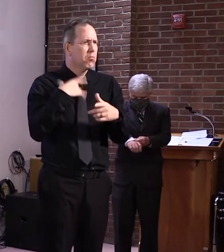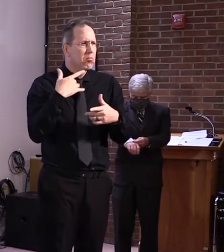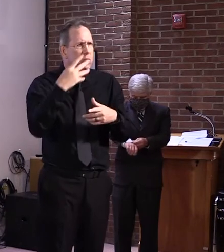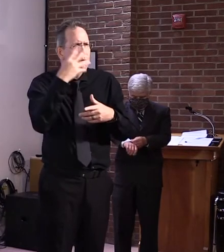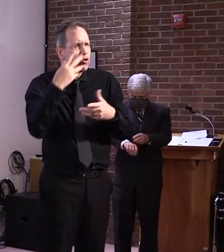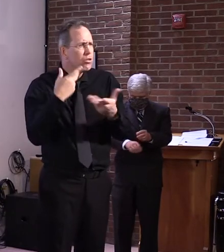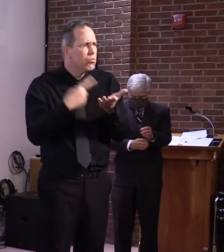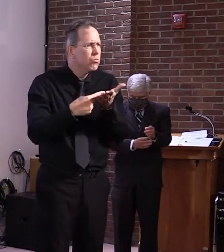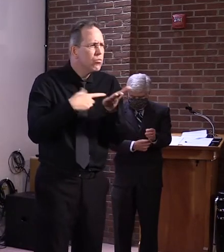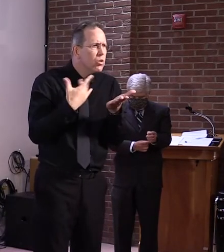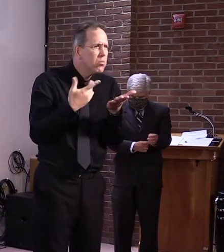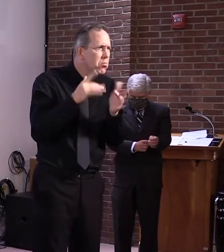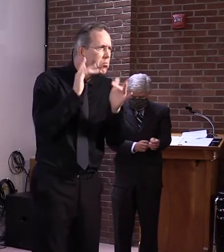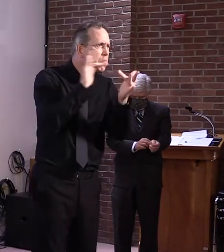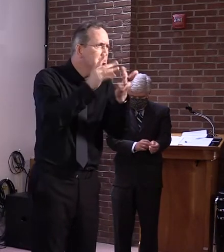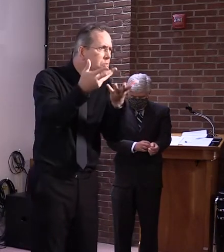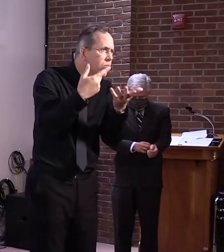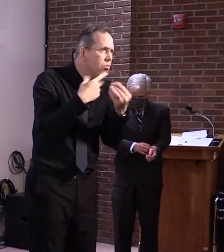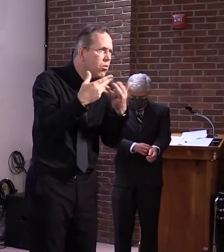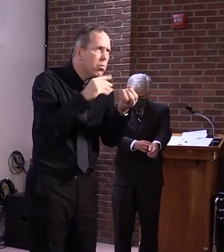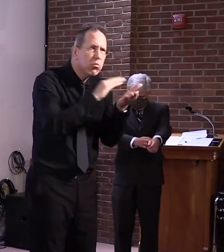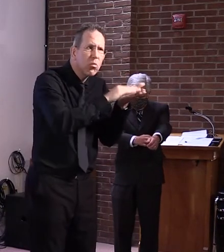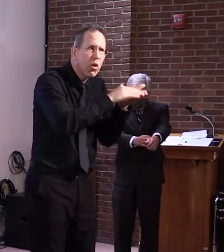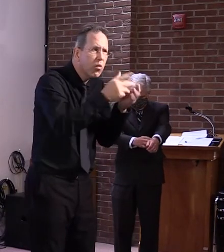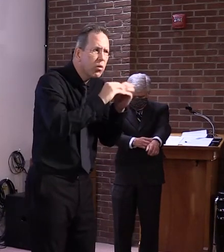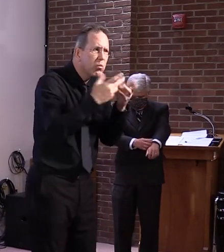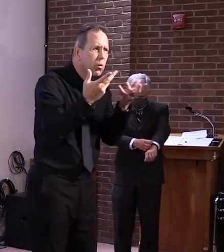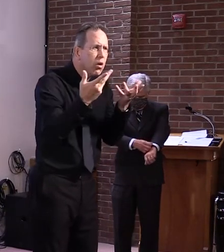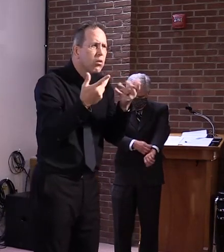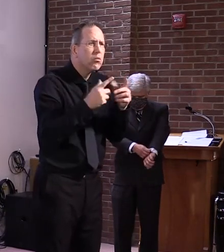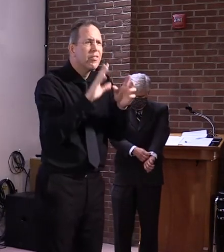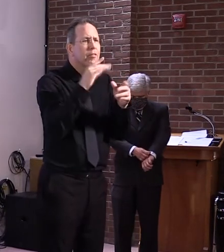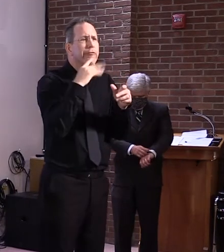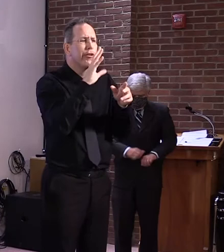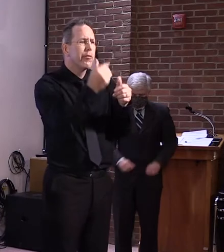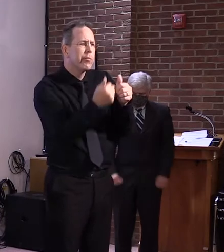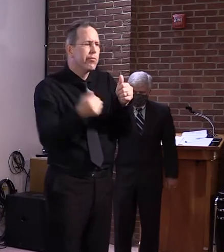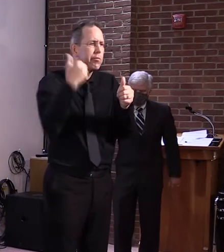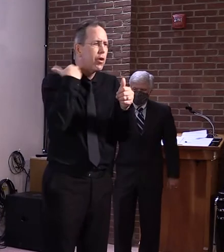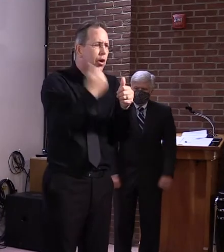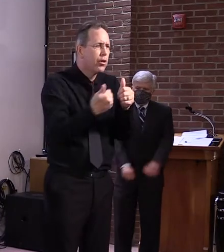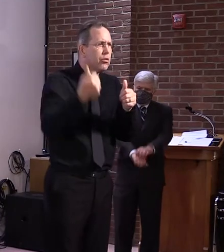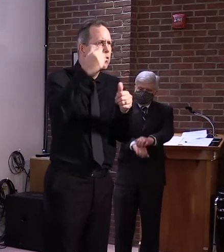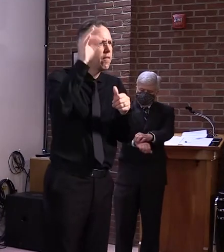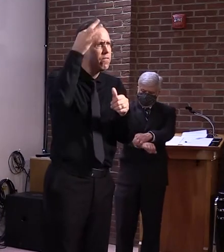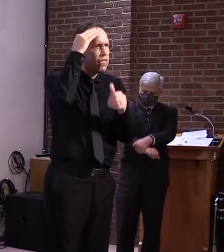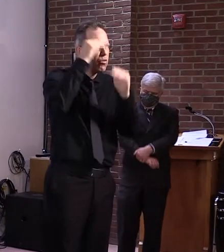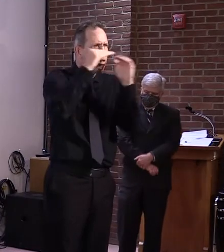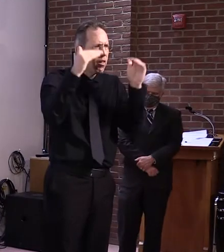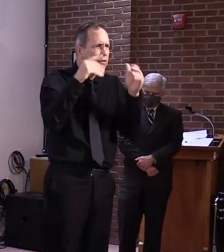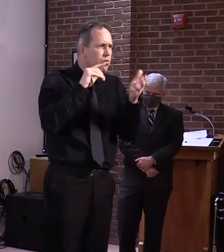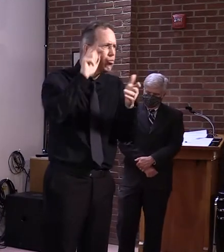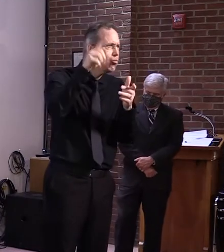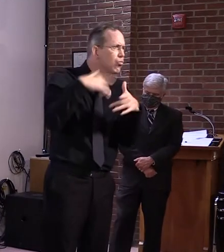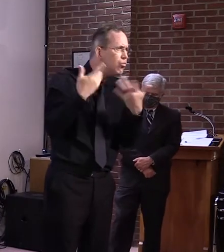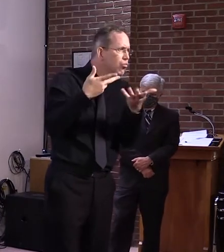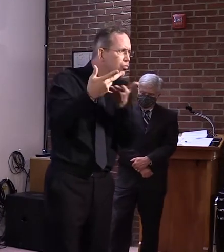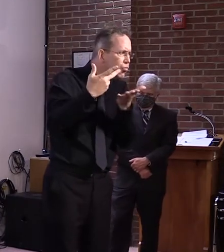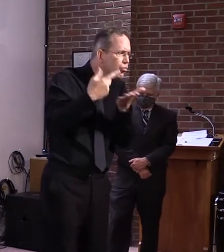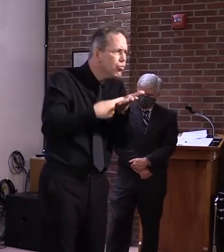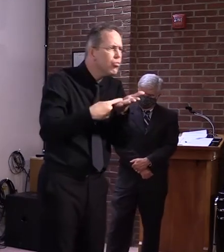into their headquarters for that information. We, the Department of Labor, are working actively with